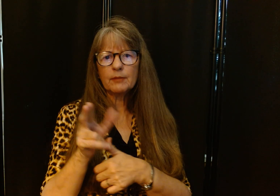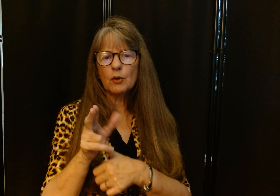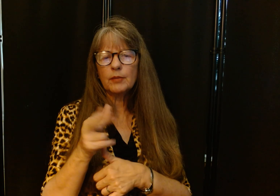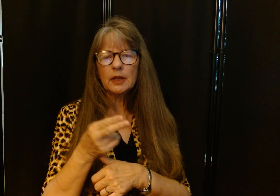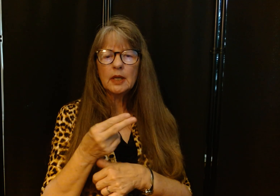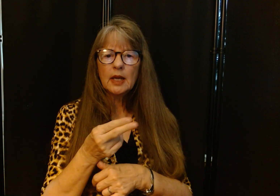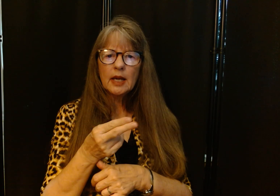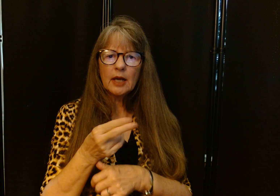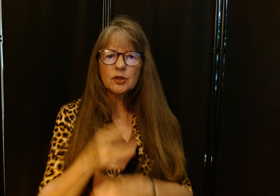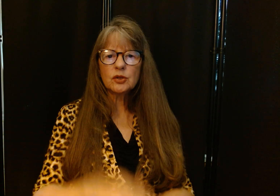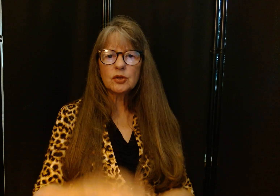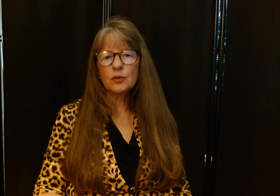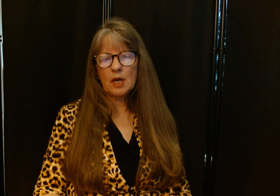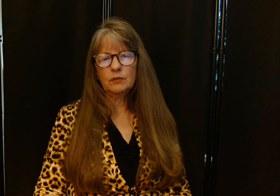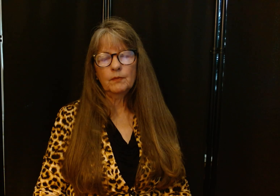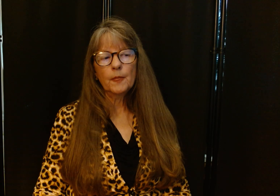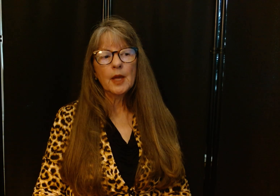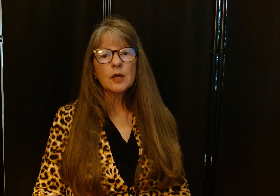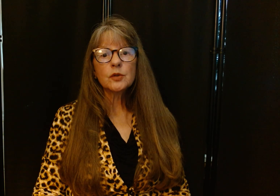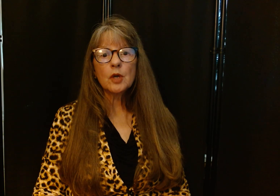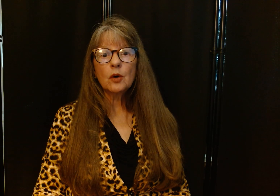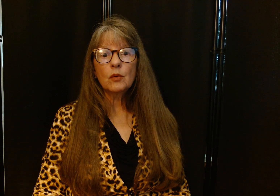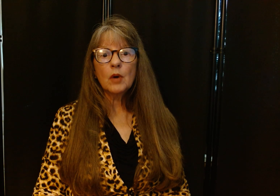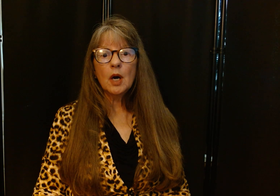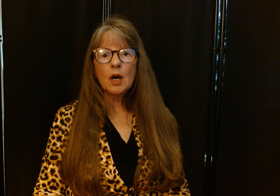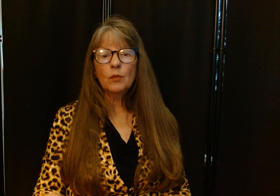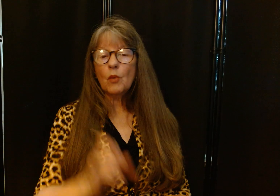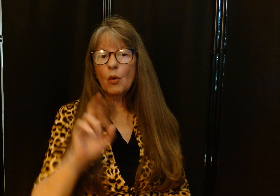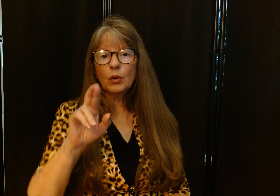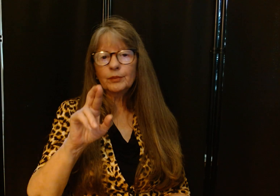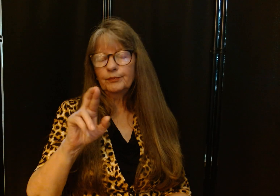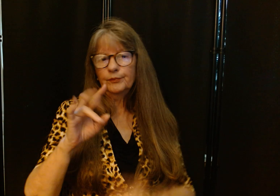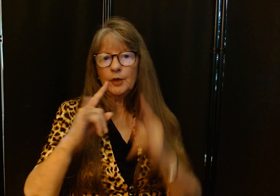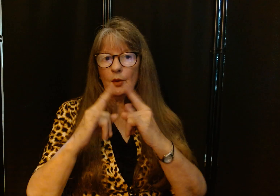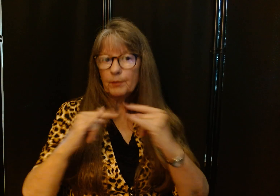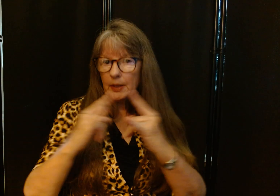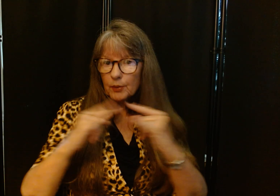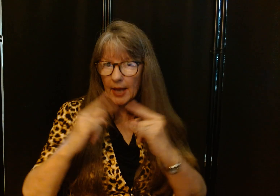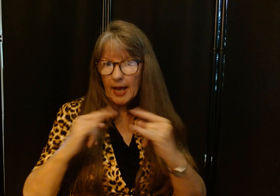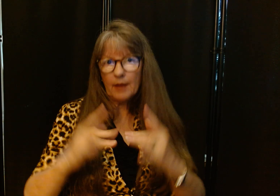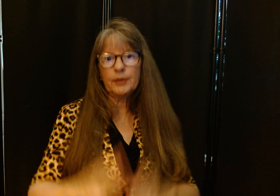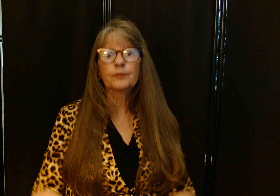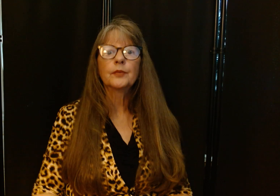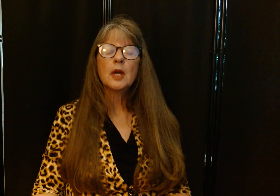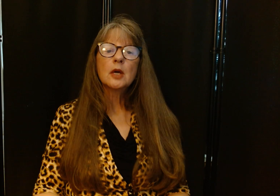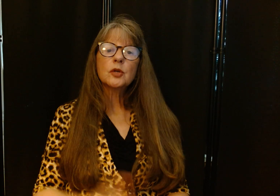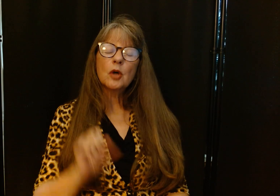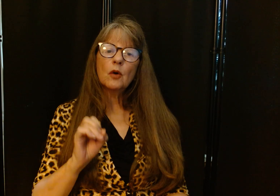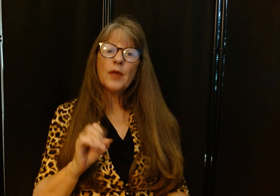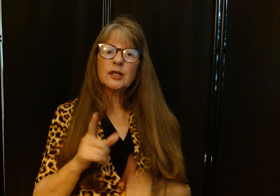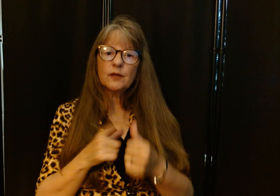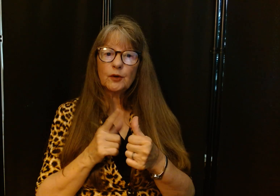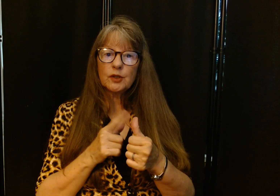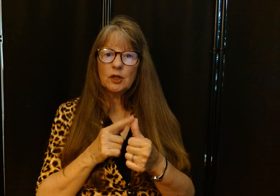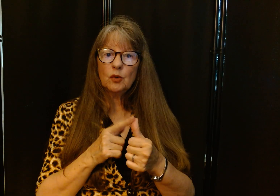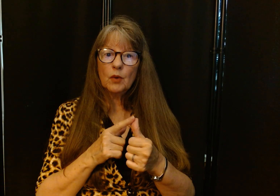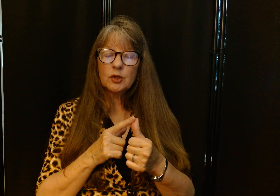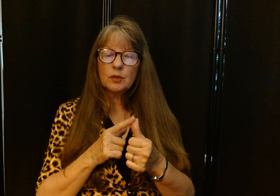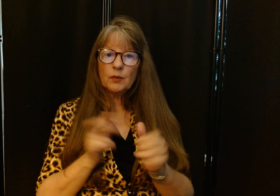but I just a hotel. So, or, you know, people camp. So that's the first thing you want to be ready